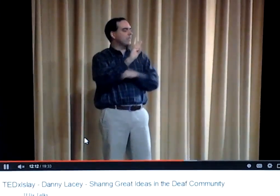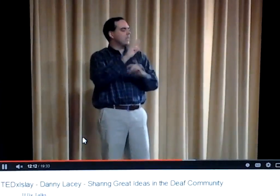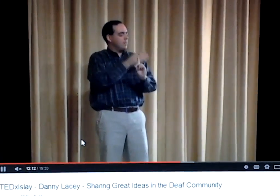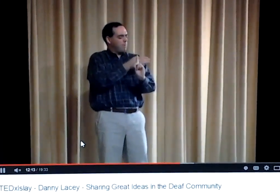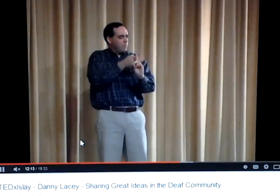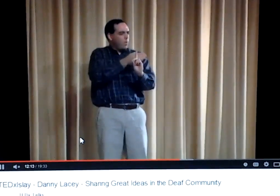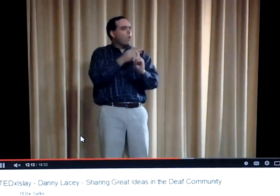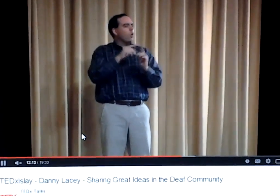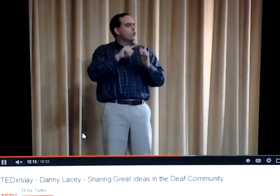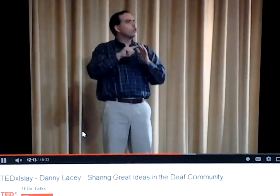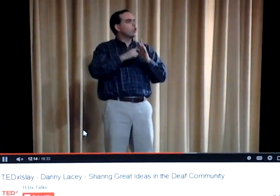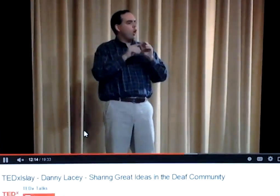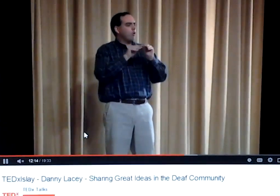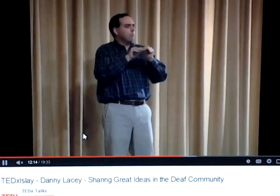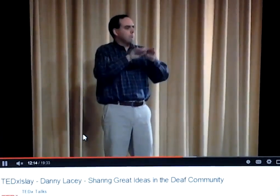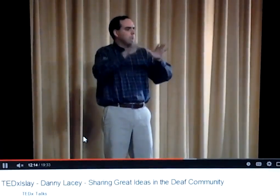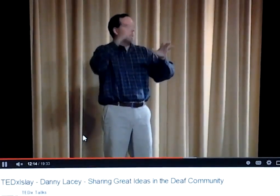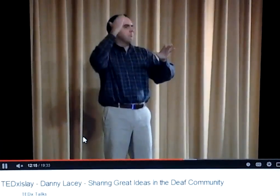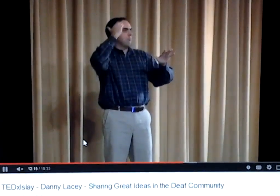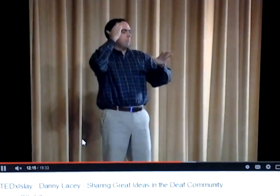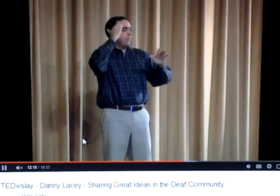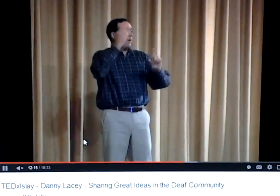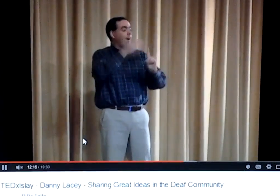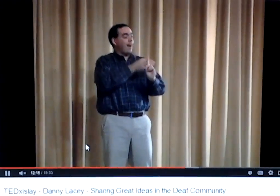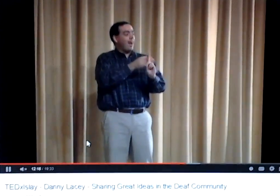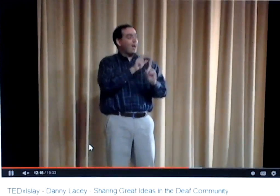in 1984, up until then,